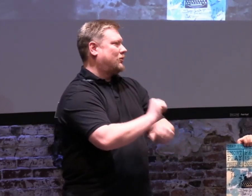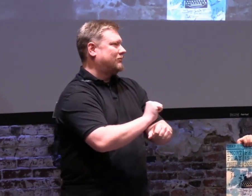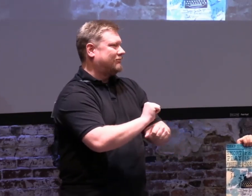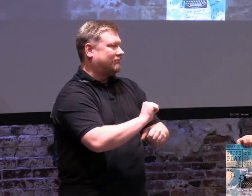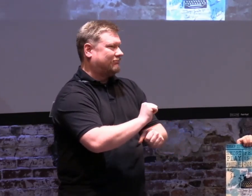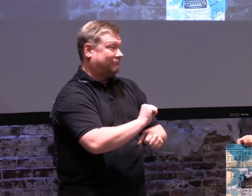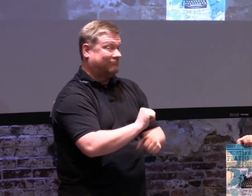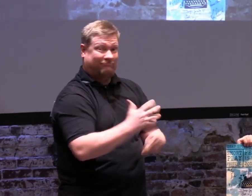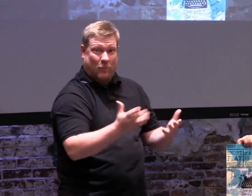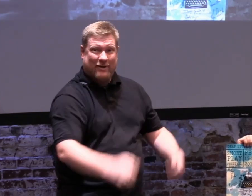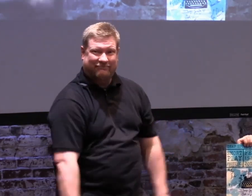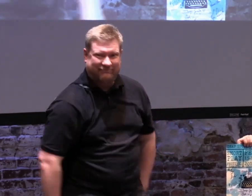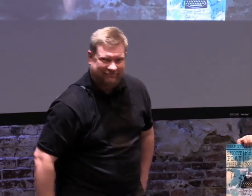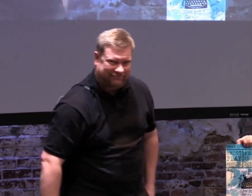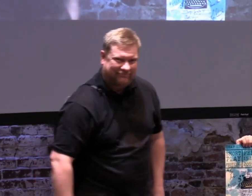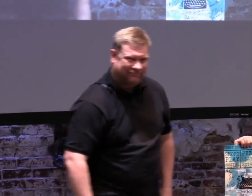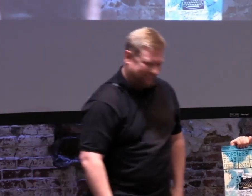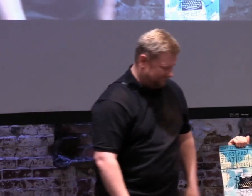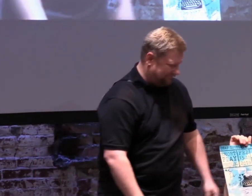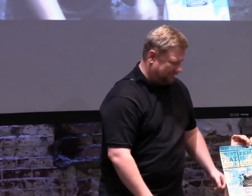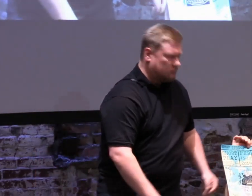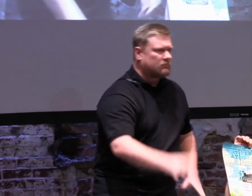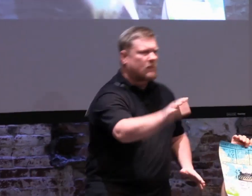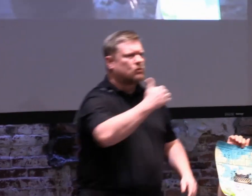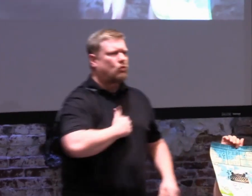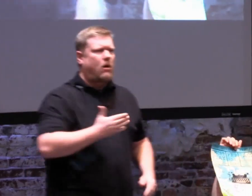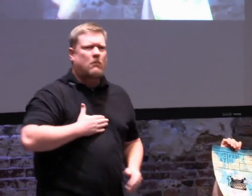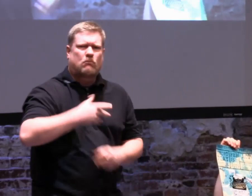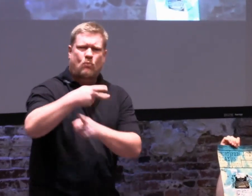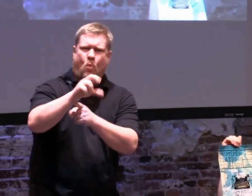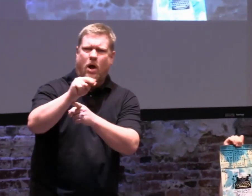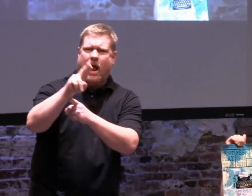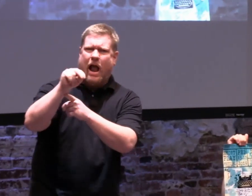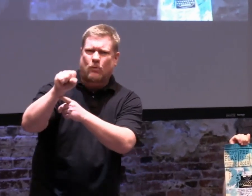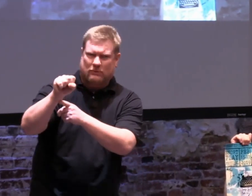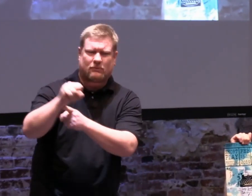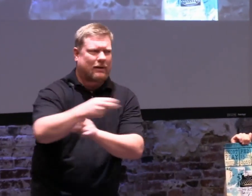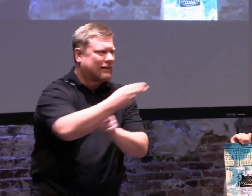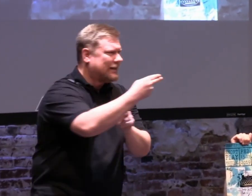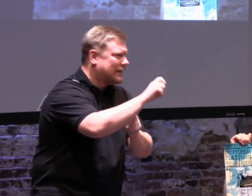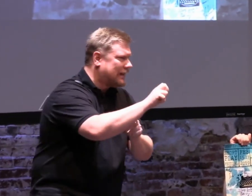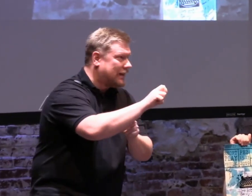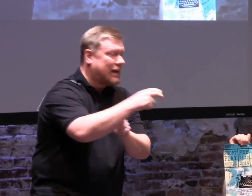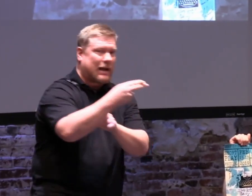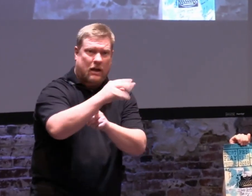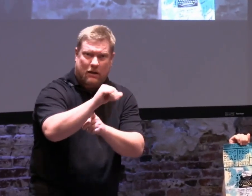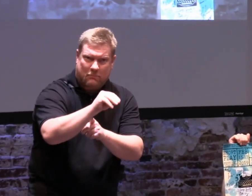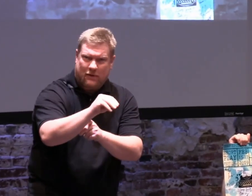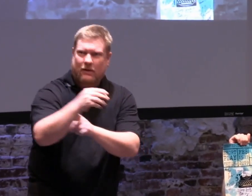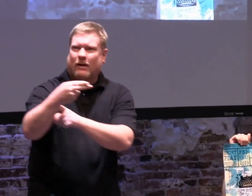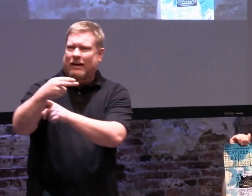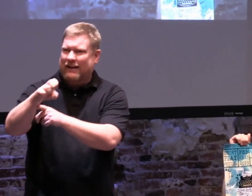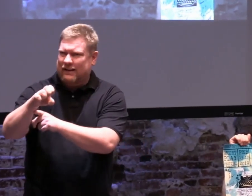that we grow the work. So that's my piece. Oh, my name is, my pronouns are he, him,